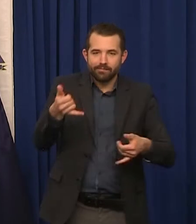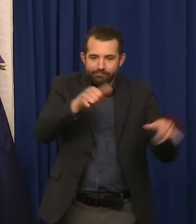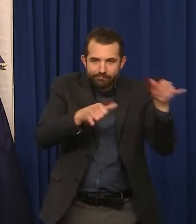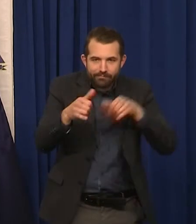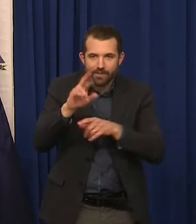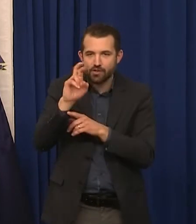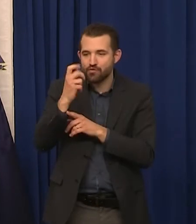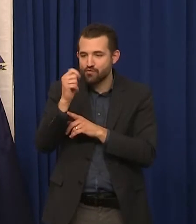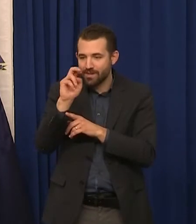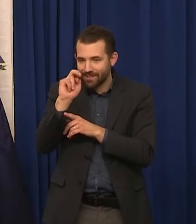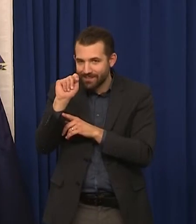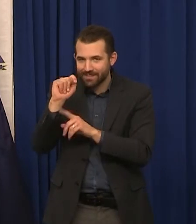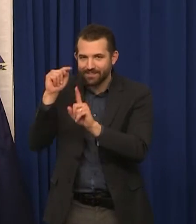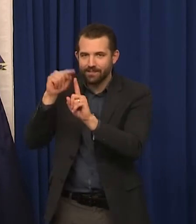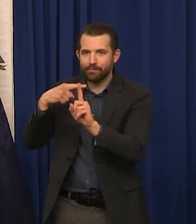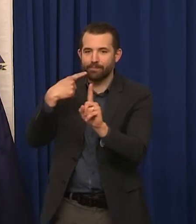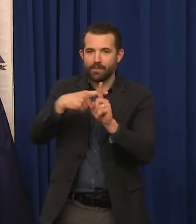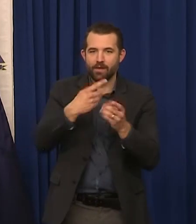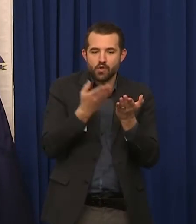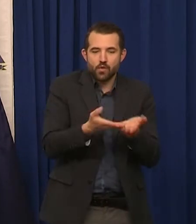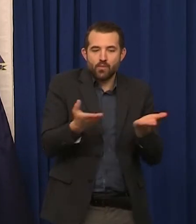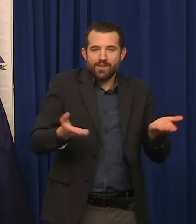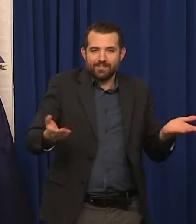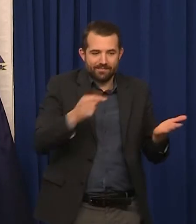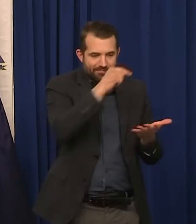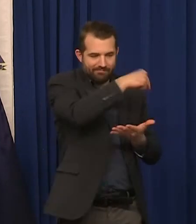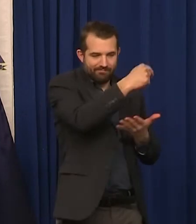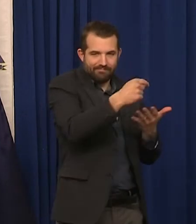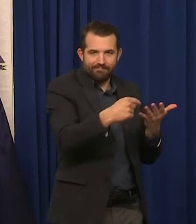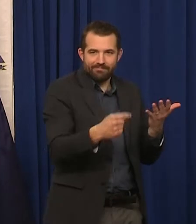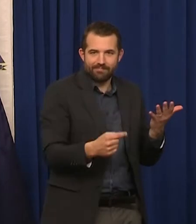of equipment that will help us expand the number